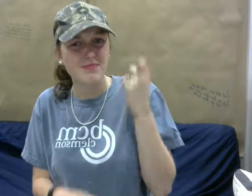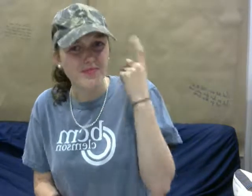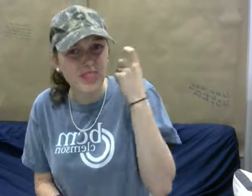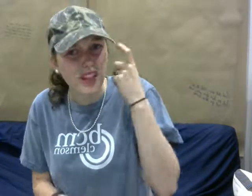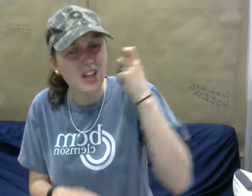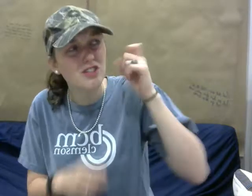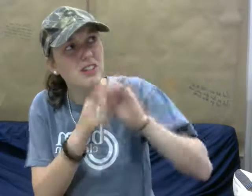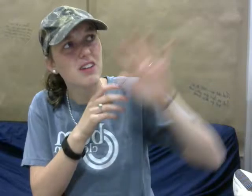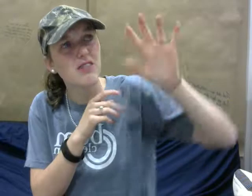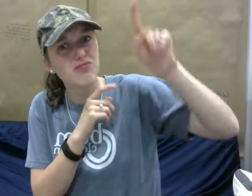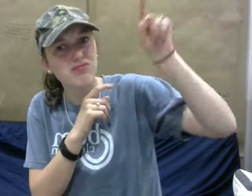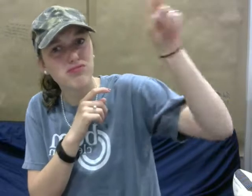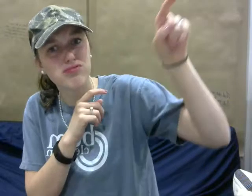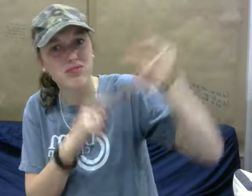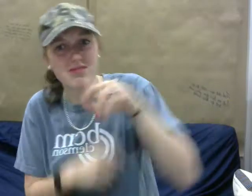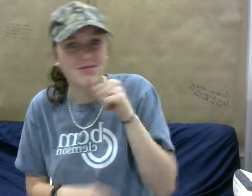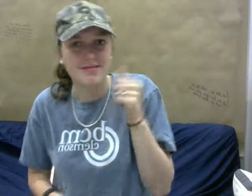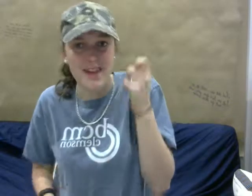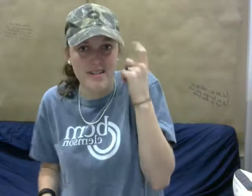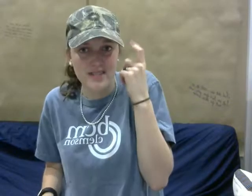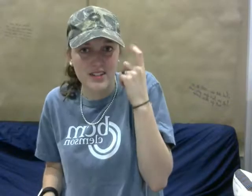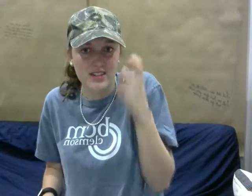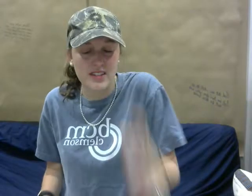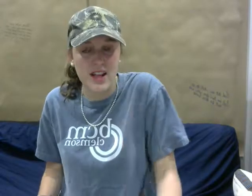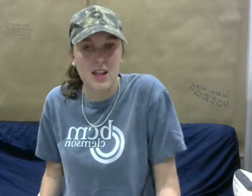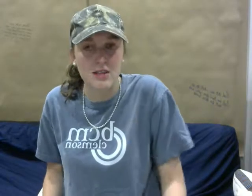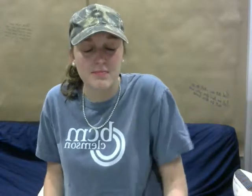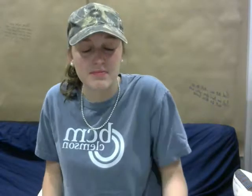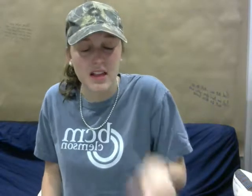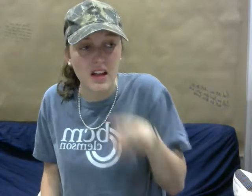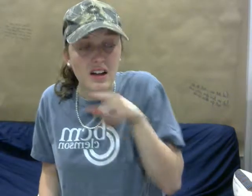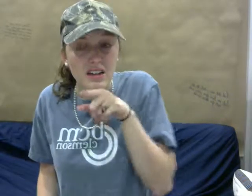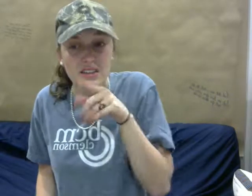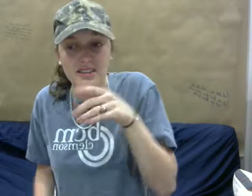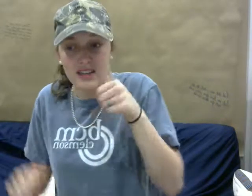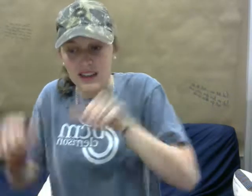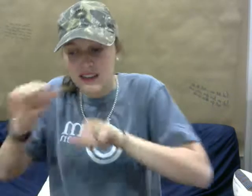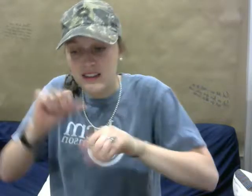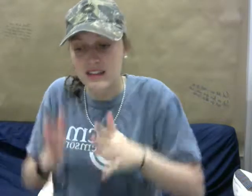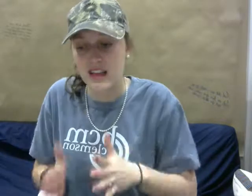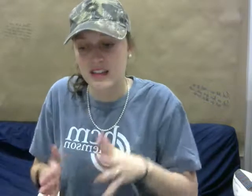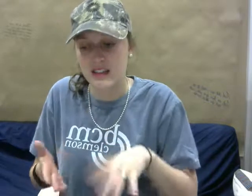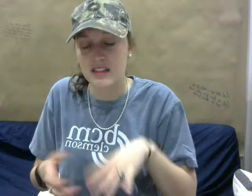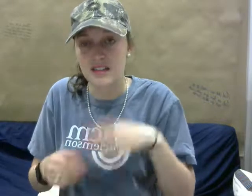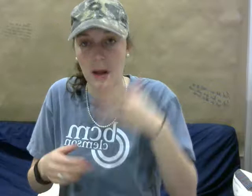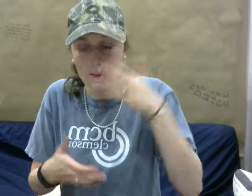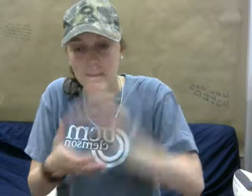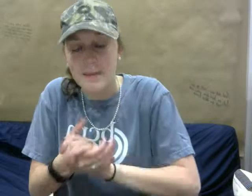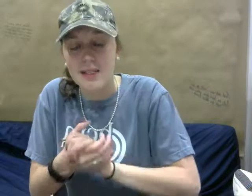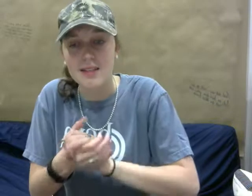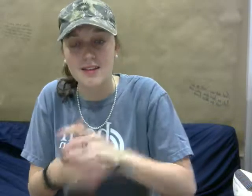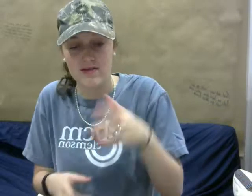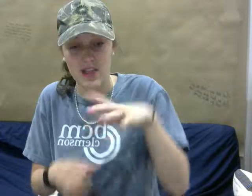system led astronomers to believe that our world was at the centre of the universe, and that the sun, stars and